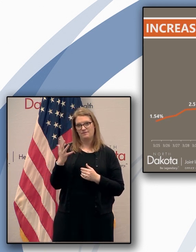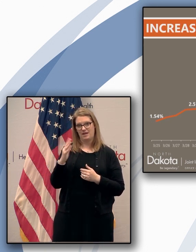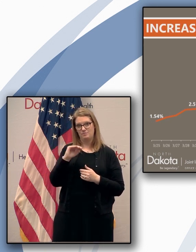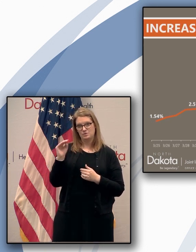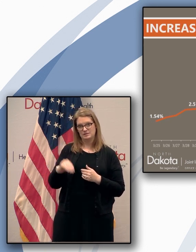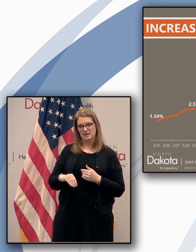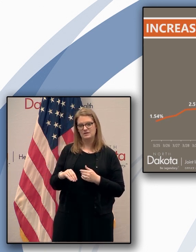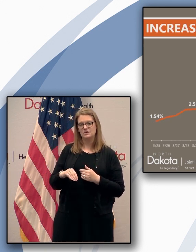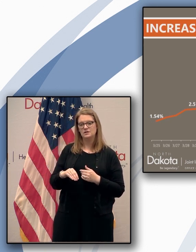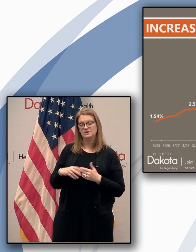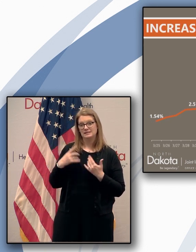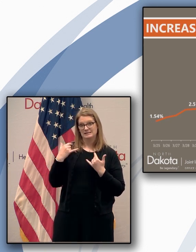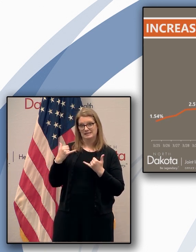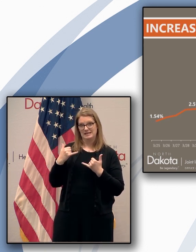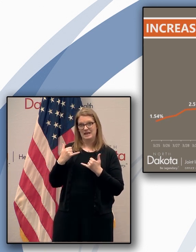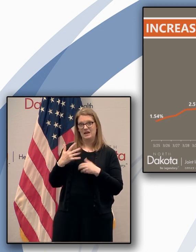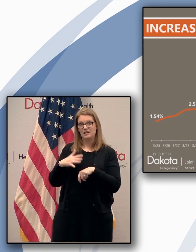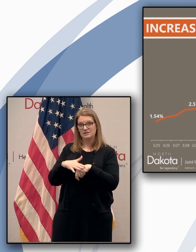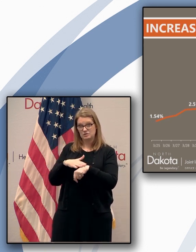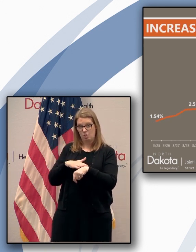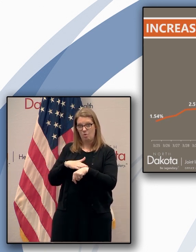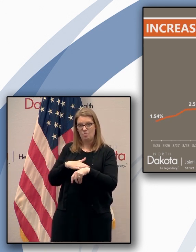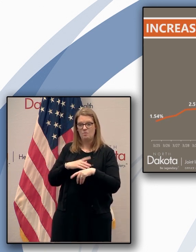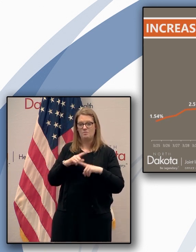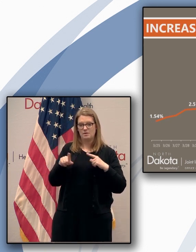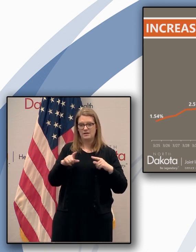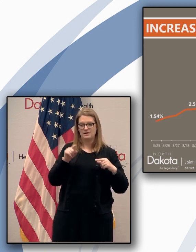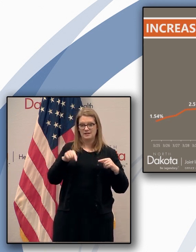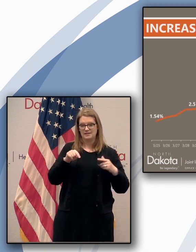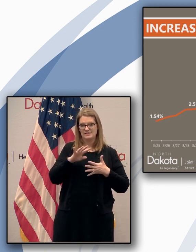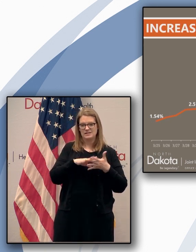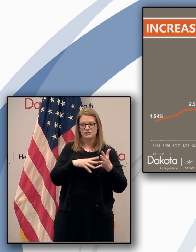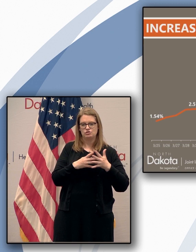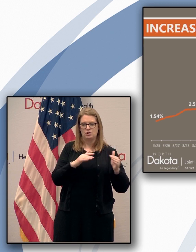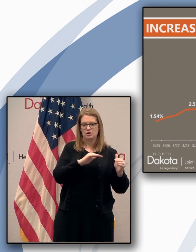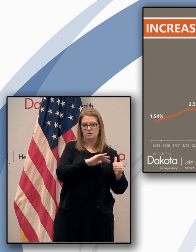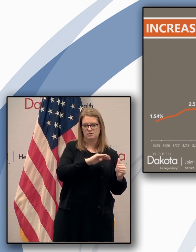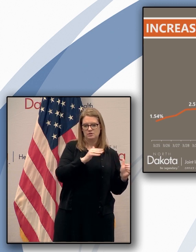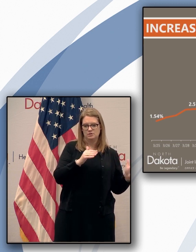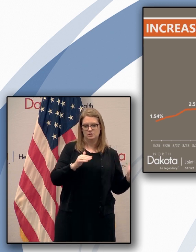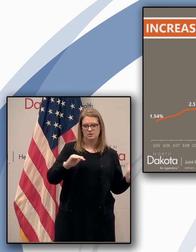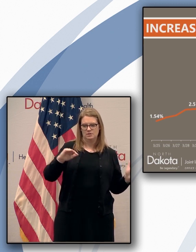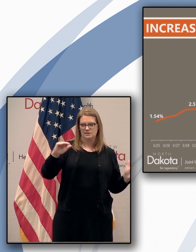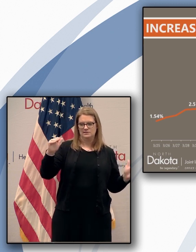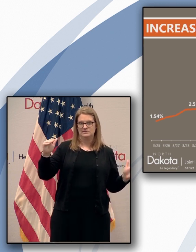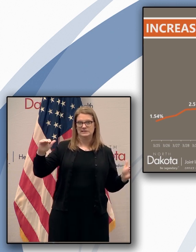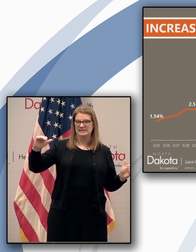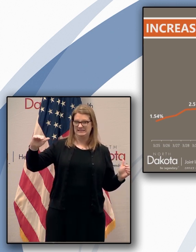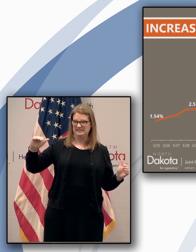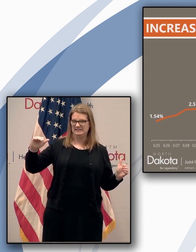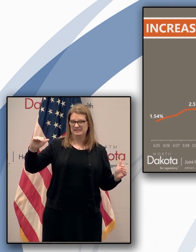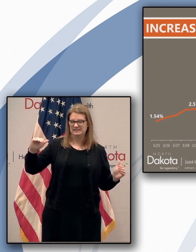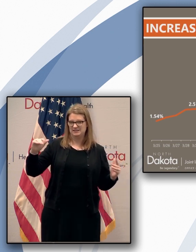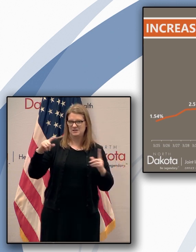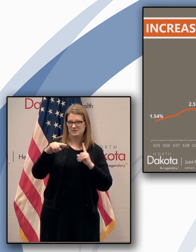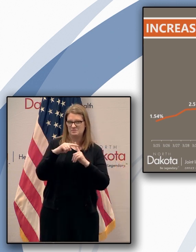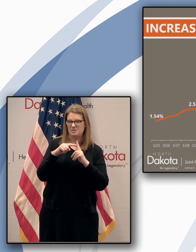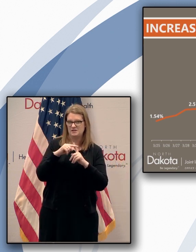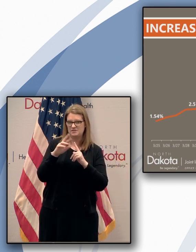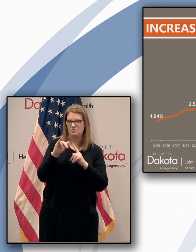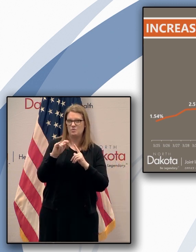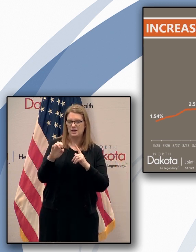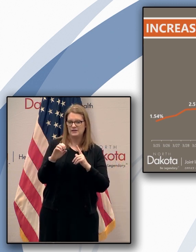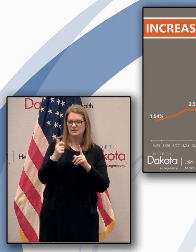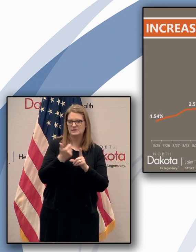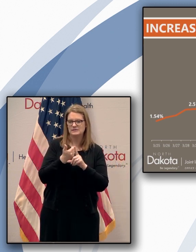that we had even today on a slow day, this is the chart that's going the wrong direction. Positive rate of completed tests is one of